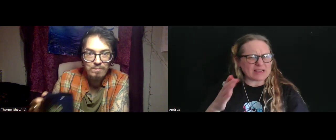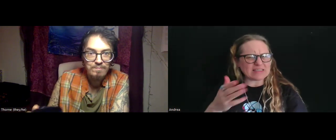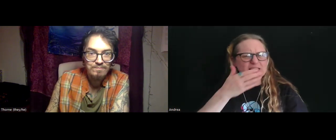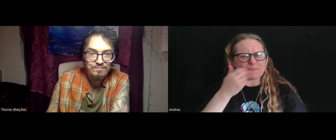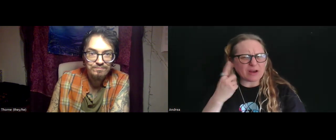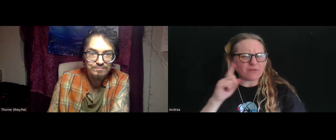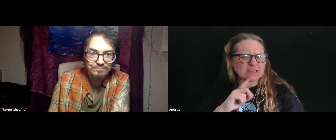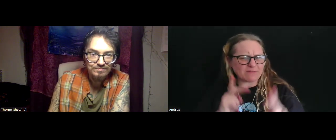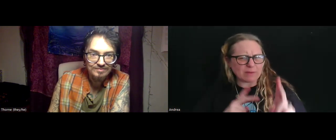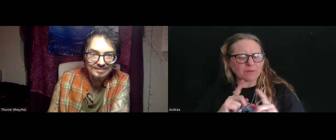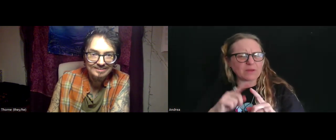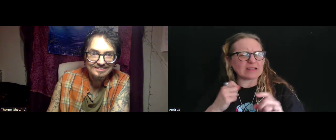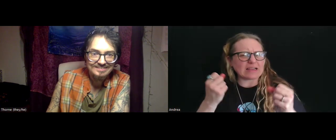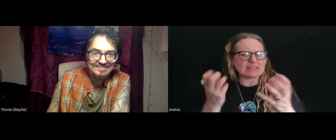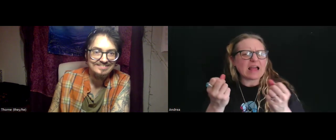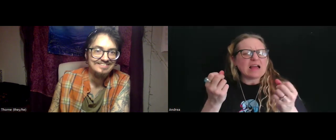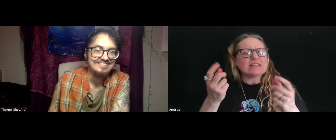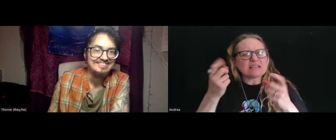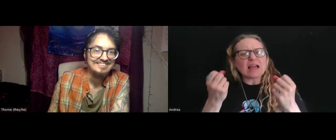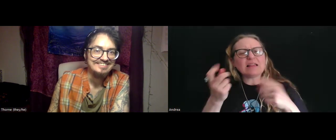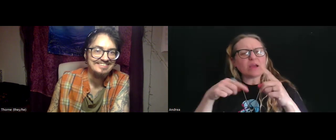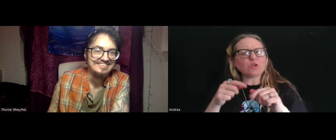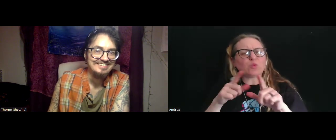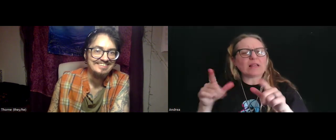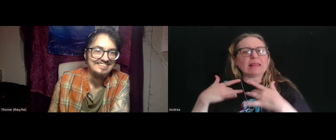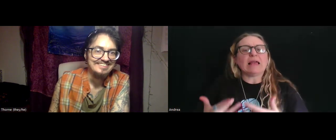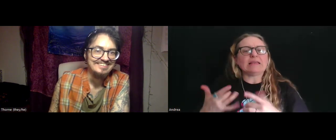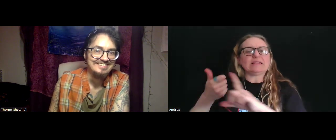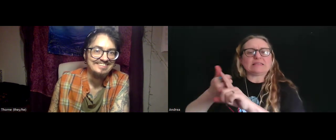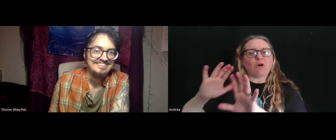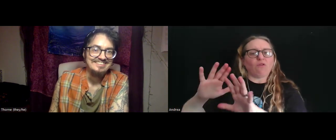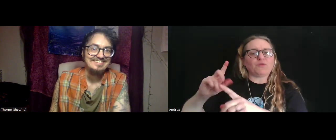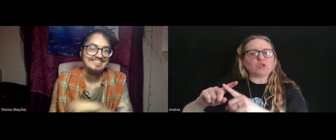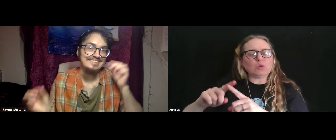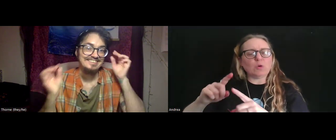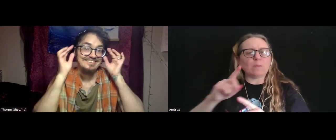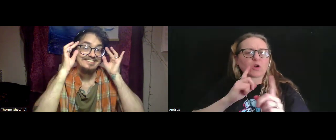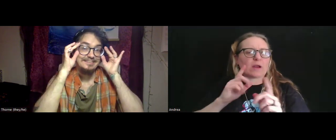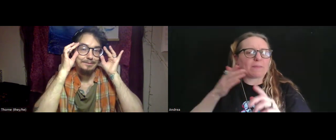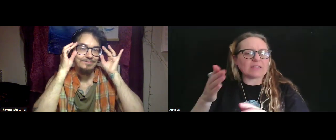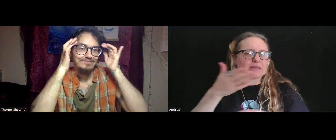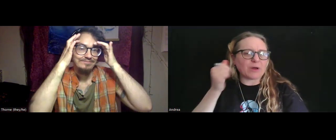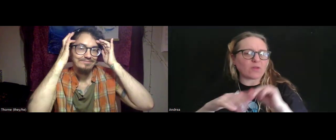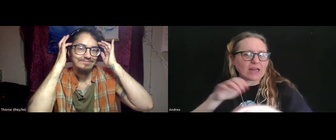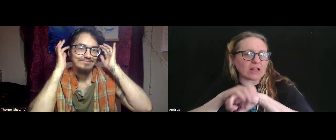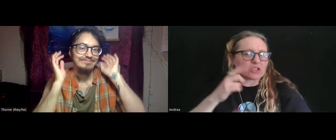Pisces is better for deaf people. In like sign language would lend itself to Mercury in Pisces better than English, I